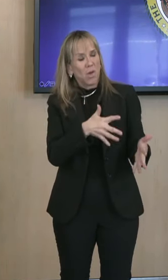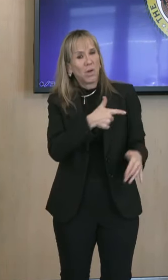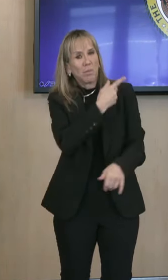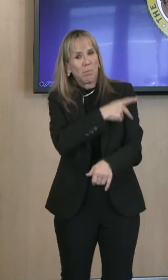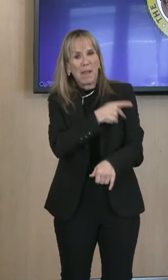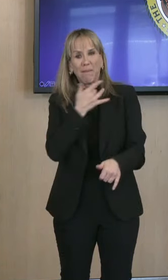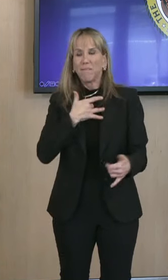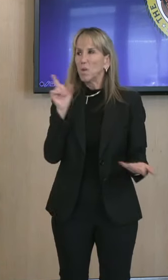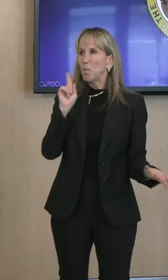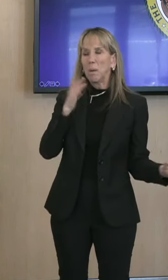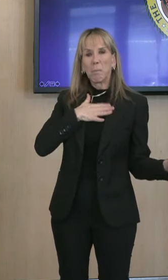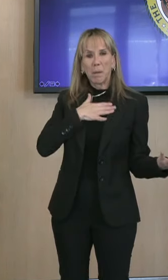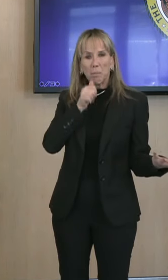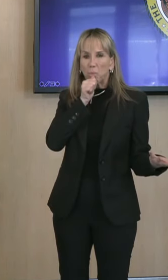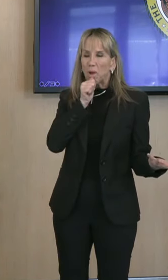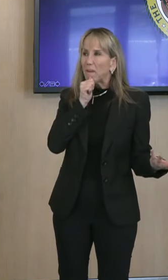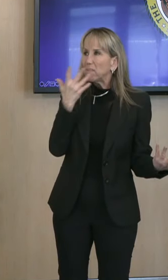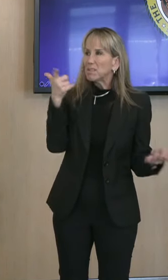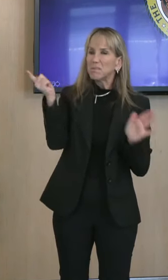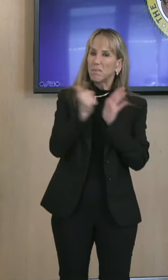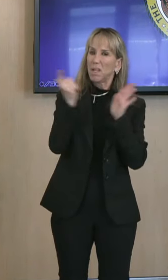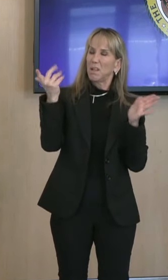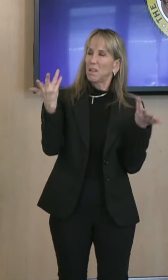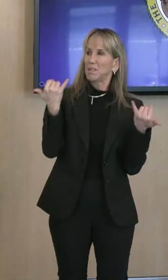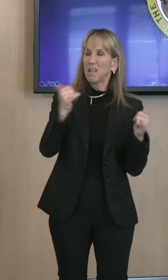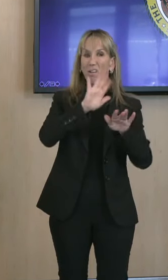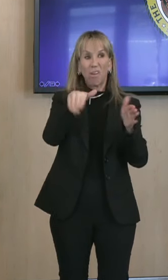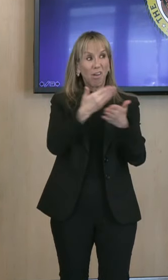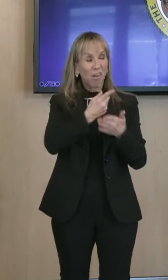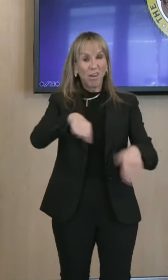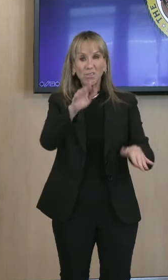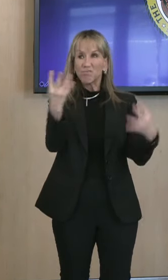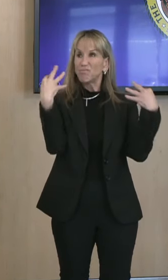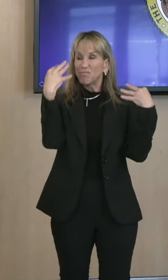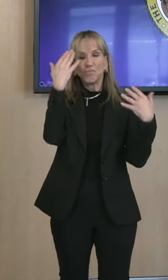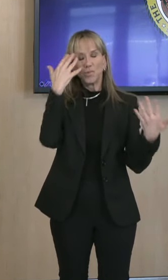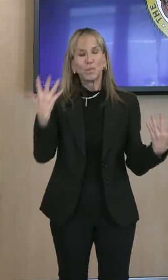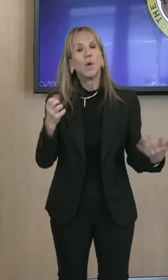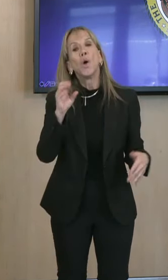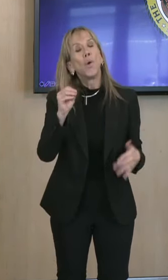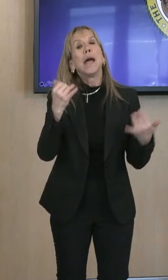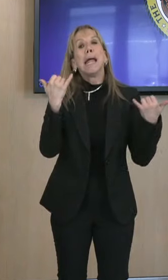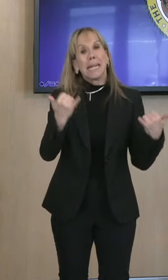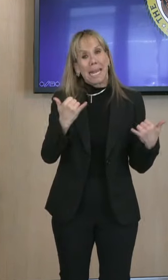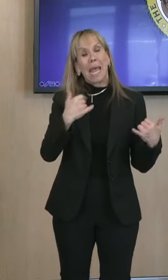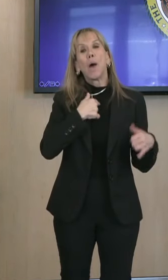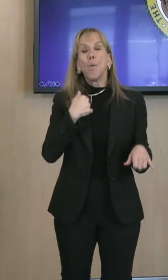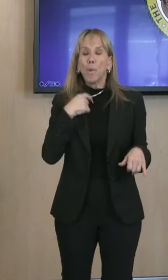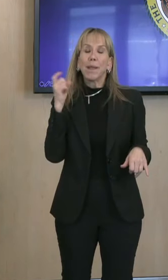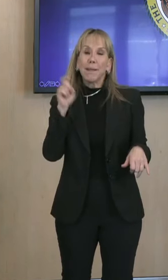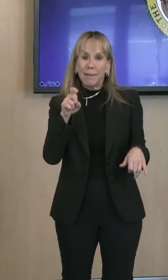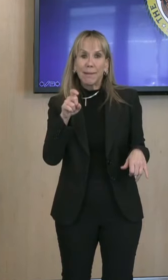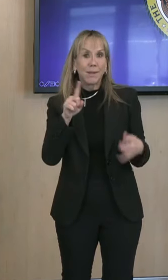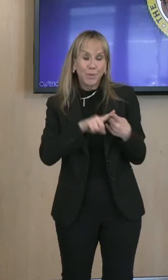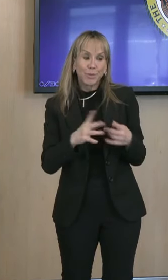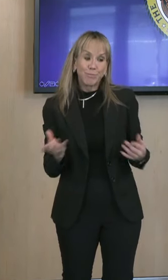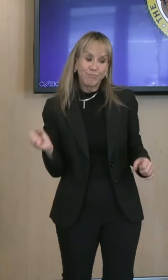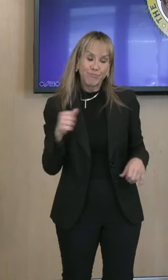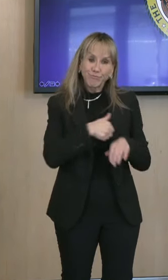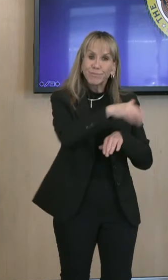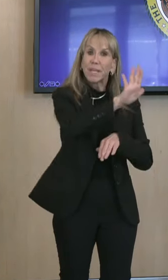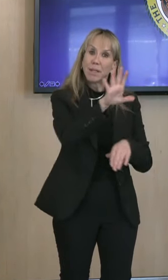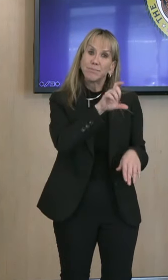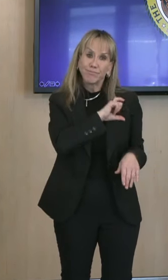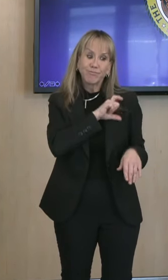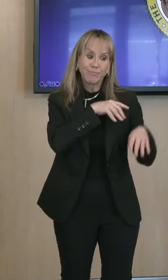feel like their privacy is being violated. It is unfortunate in that case we had to divert law enforcement that ought to be doing something else to try and get